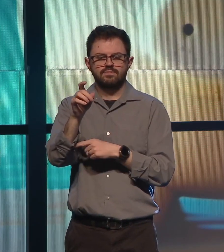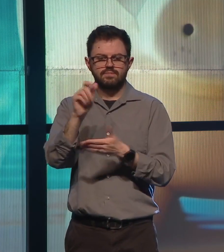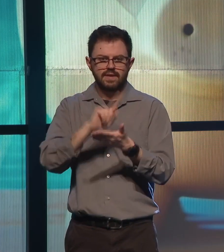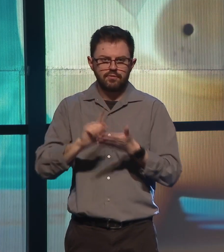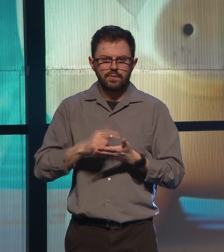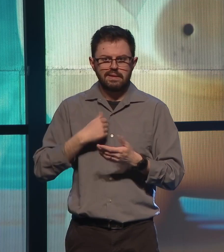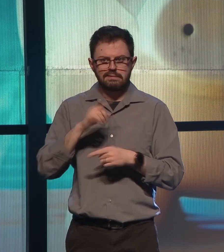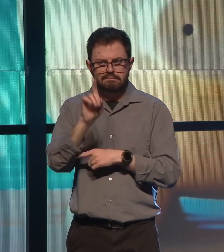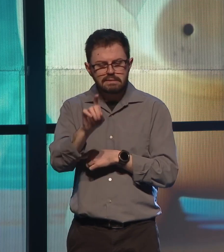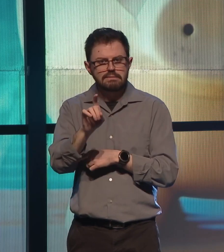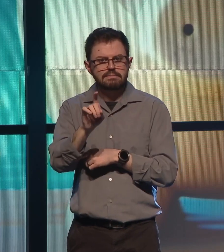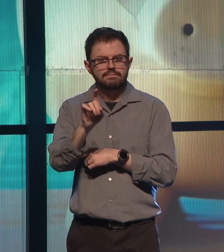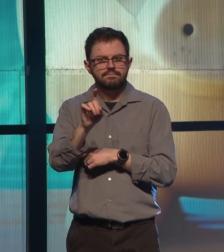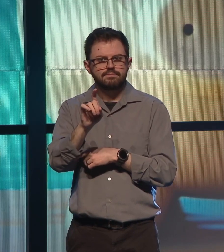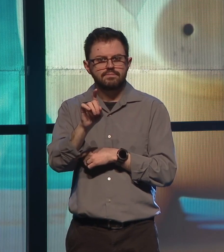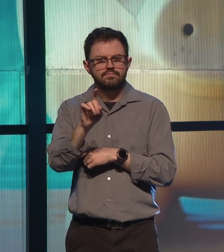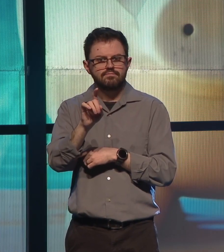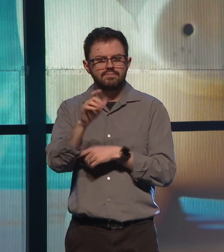this moment.